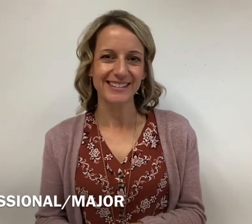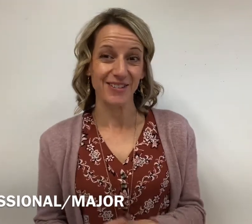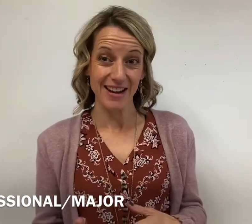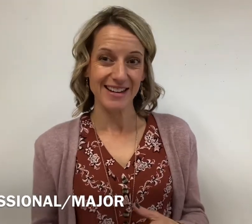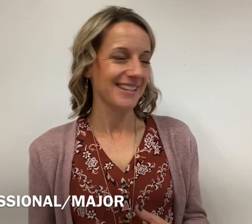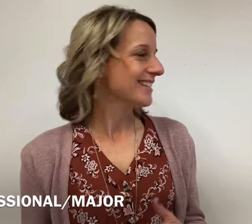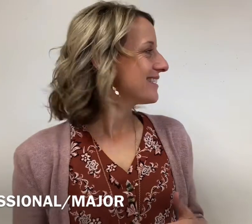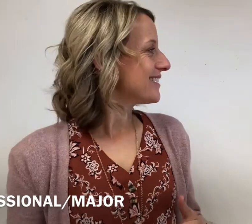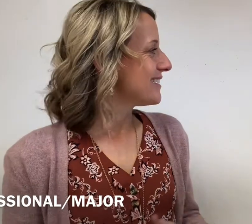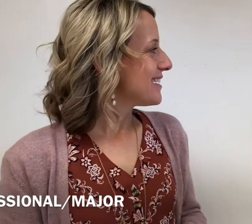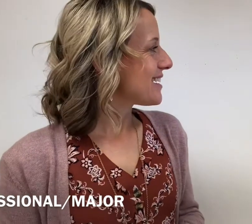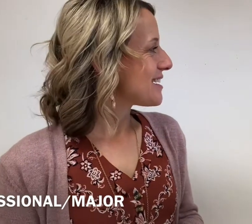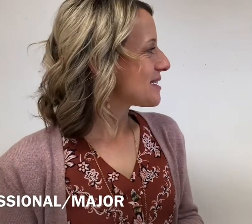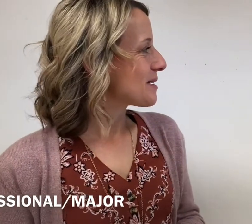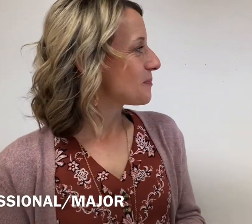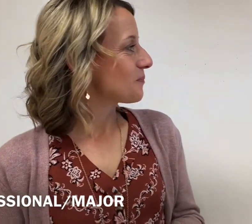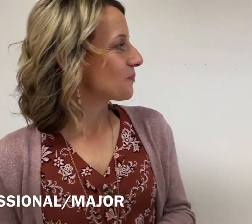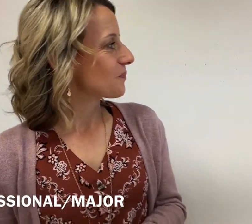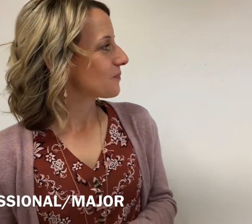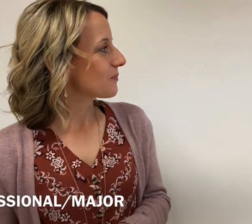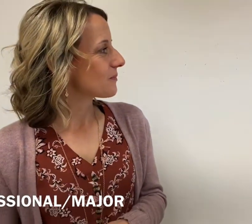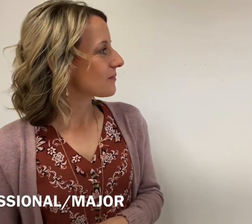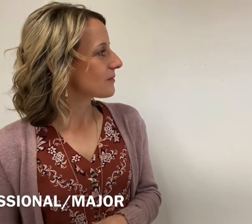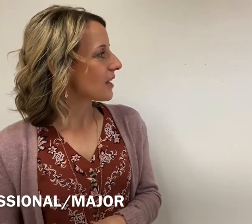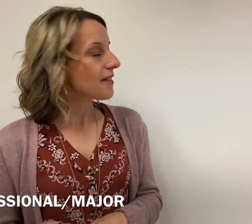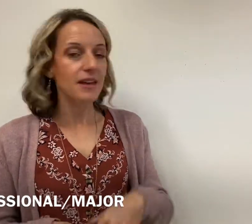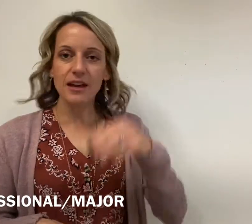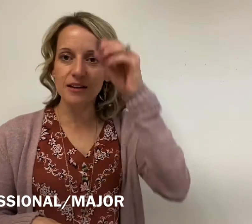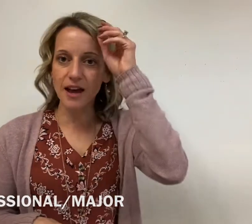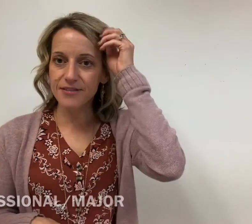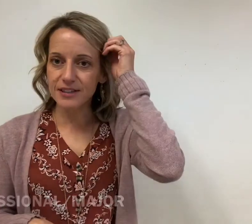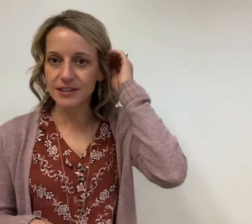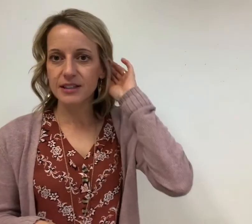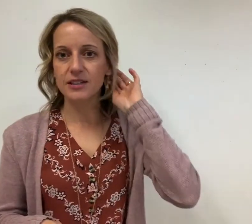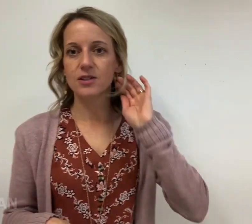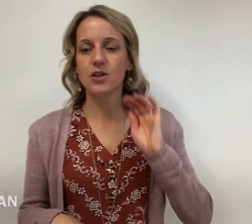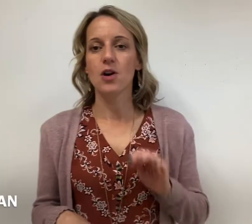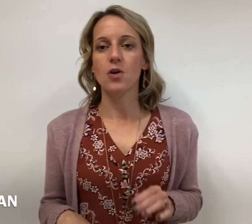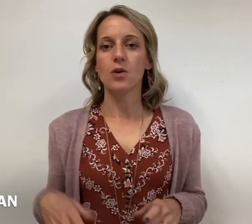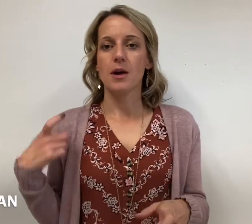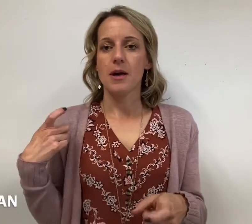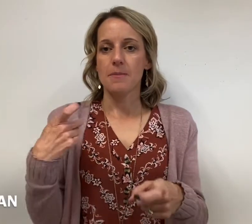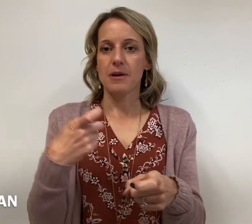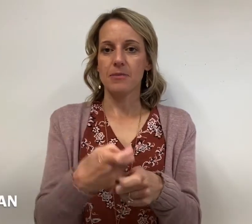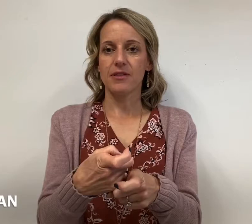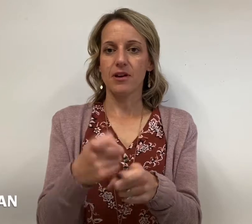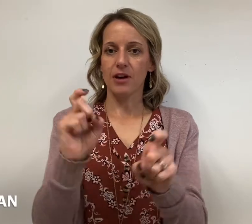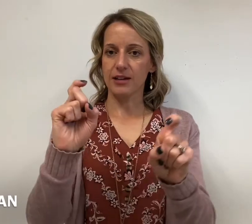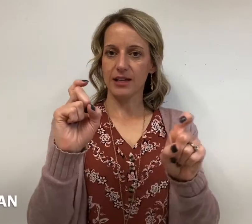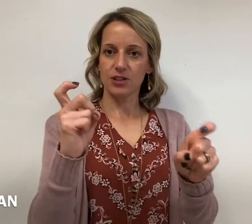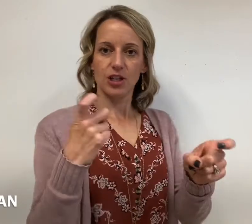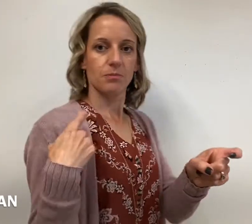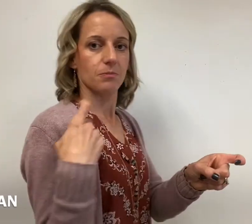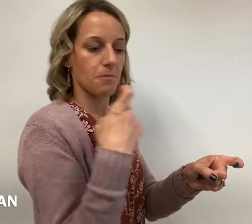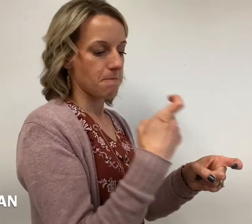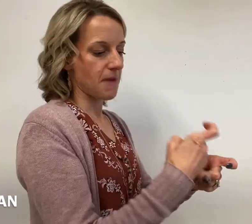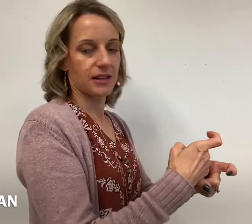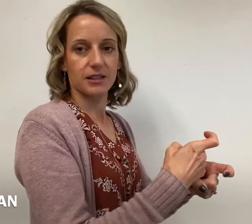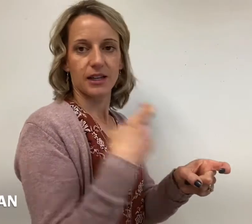right? And then ethnicities. So maybe they're X hand shape, Mexican